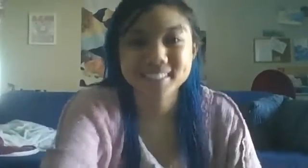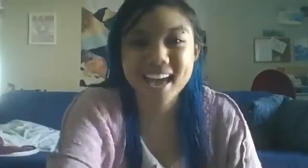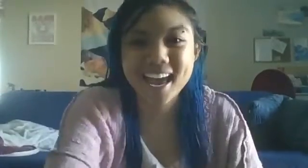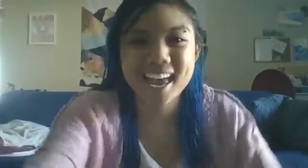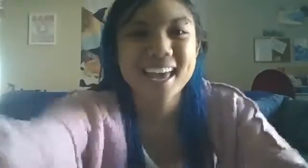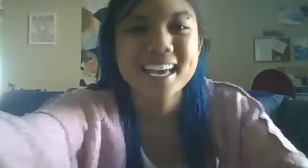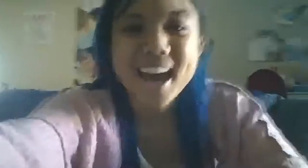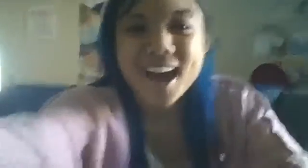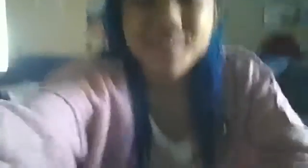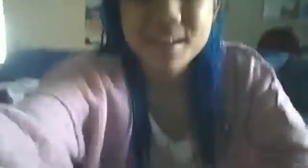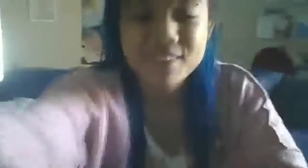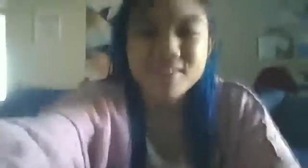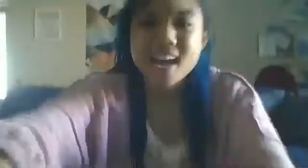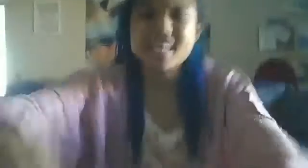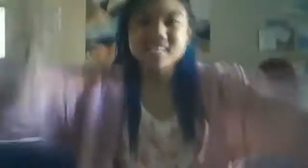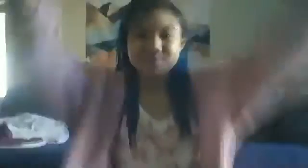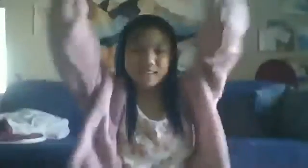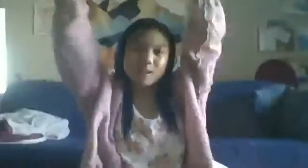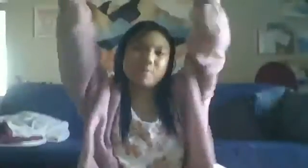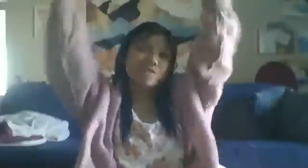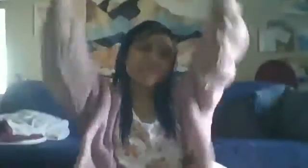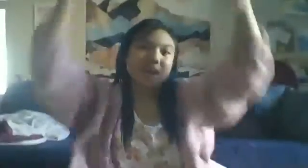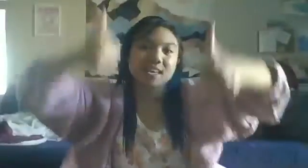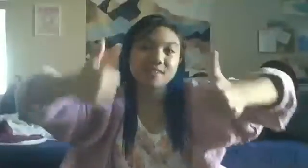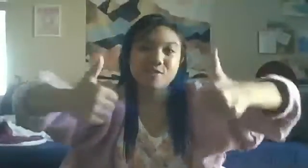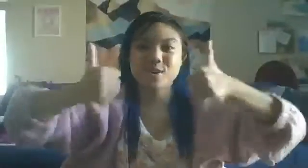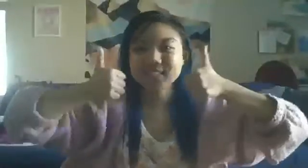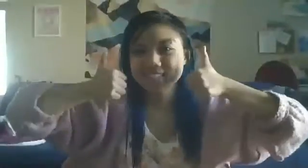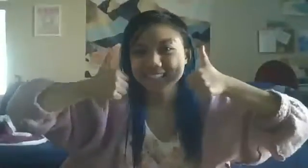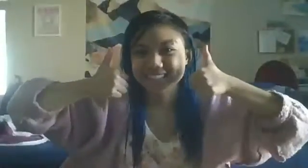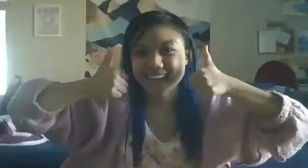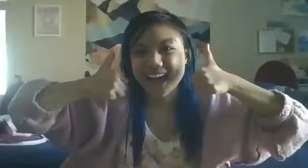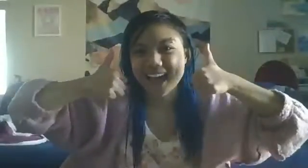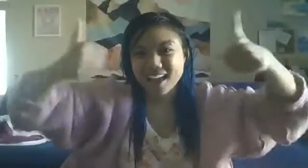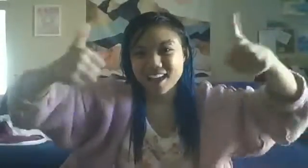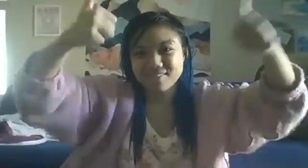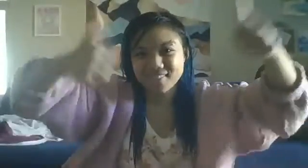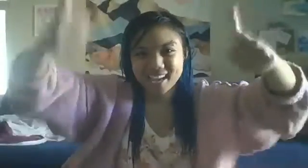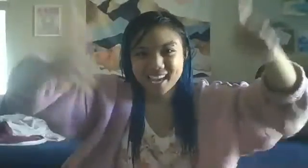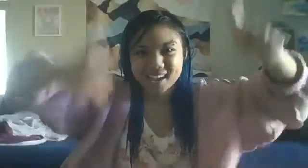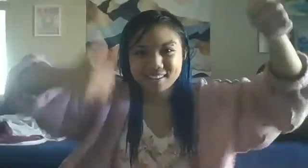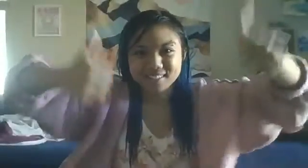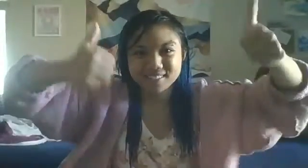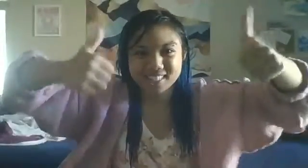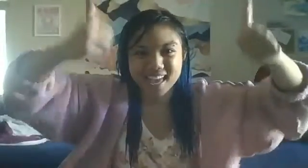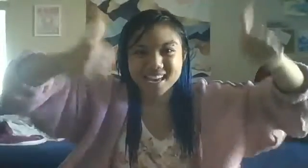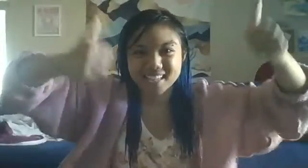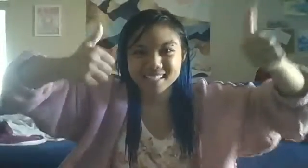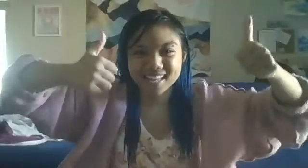Yay! All right, my friends, give me a thumbs up if you're ready for circle time. Ooh, yay, I see lots of